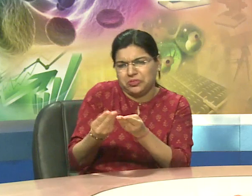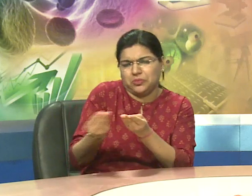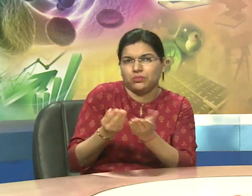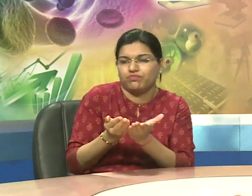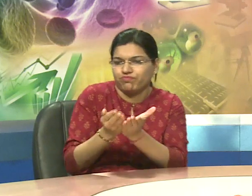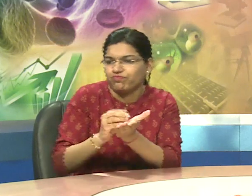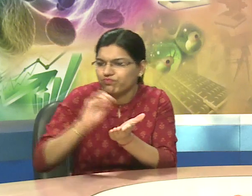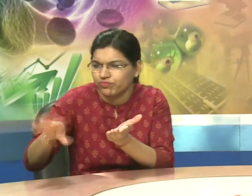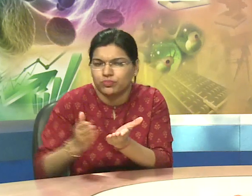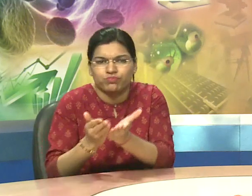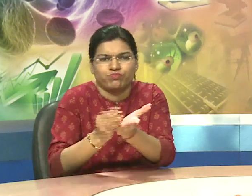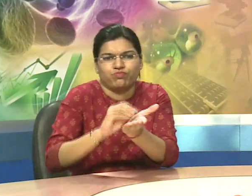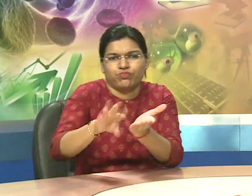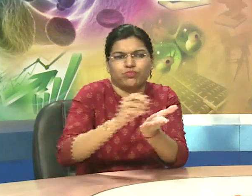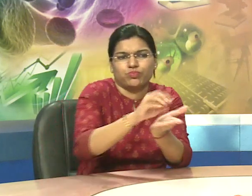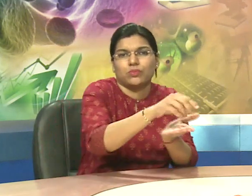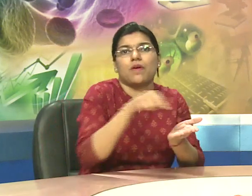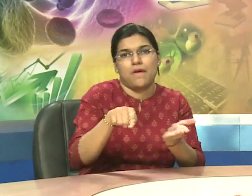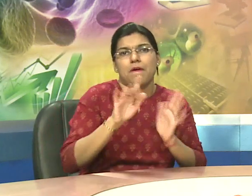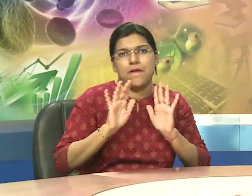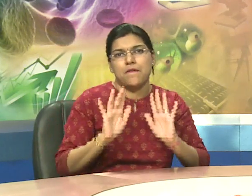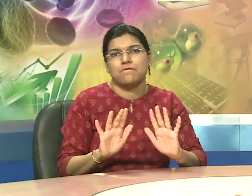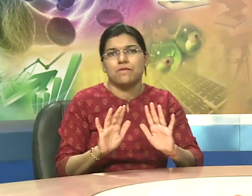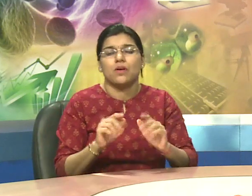Tamil Nadu and Assam.